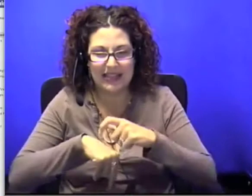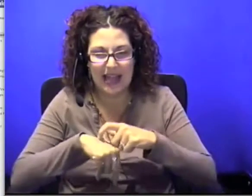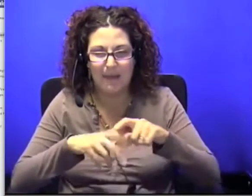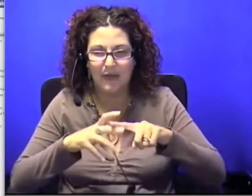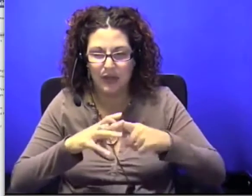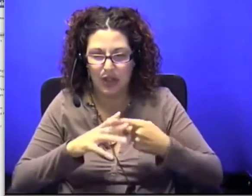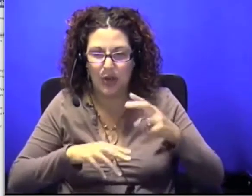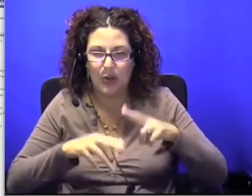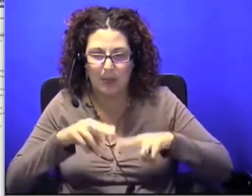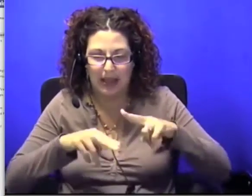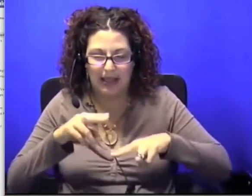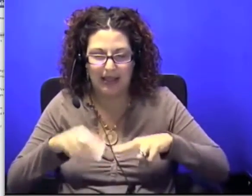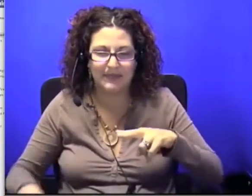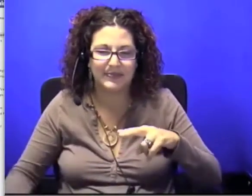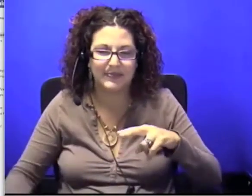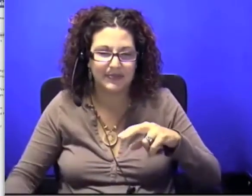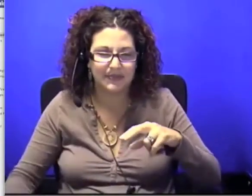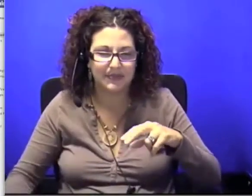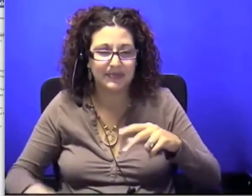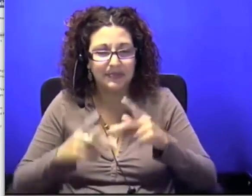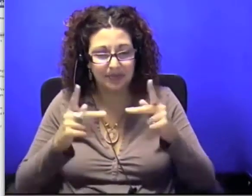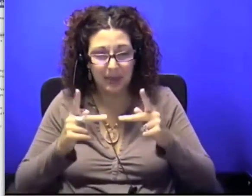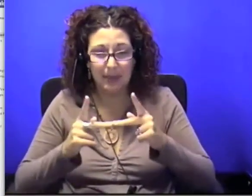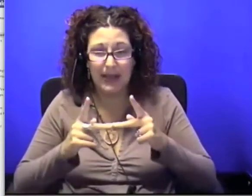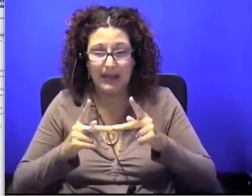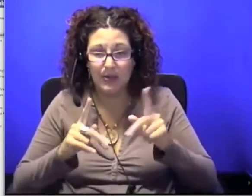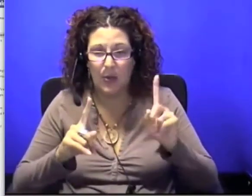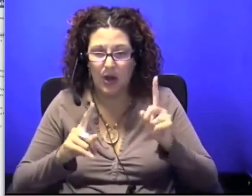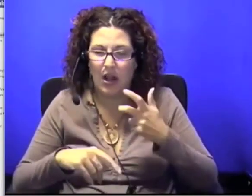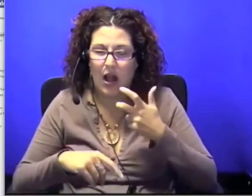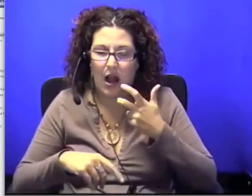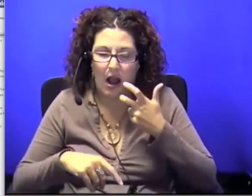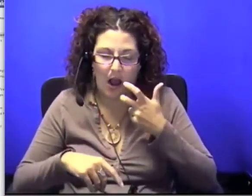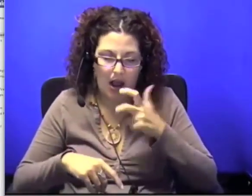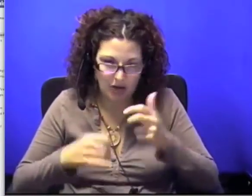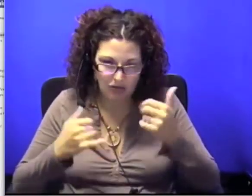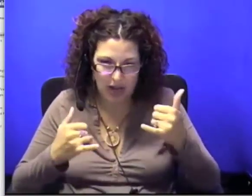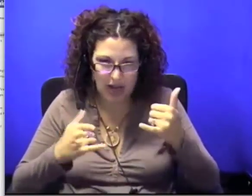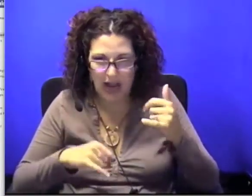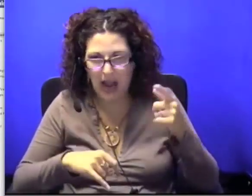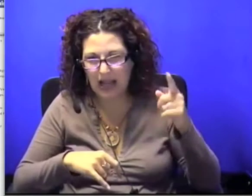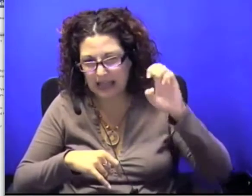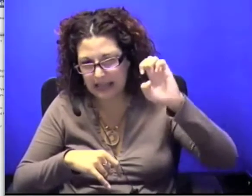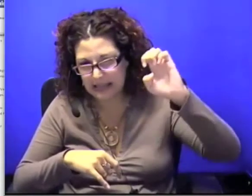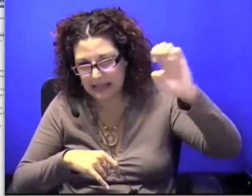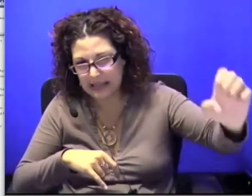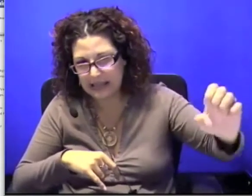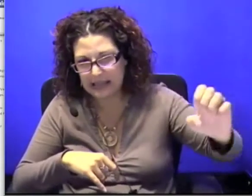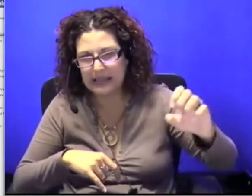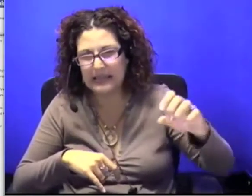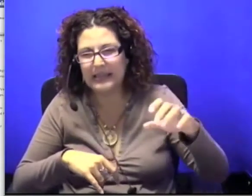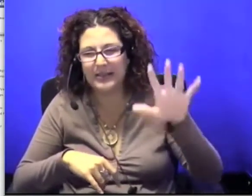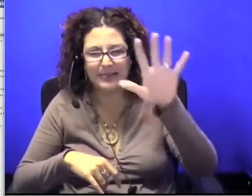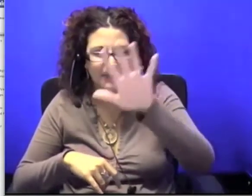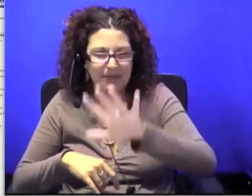is the time you have to start to build. Now, there are places where it's hot. The Far East and in